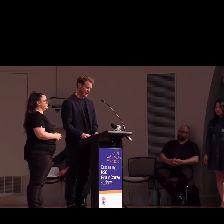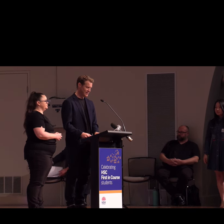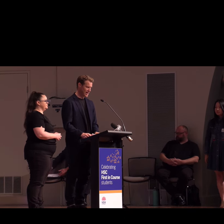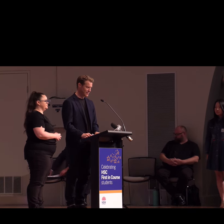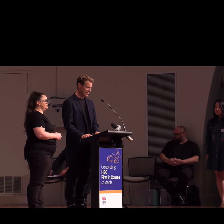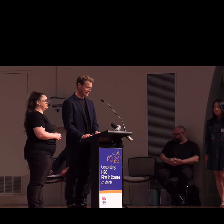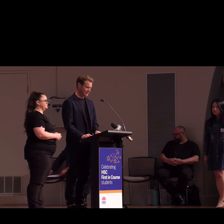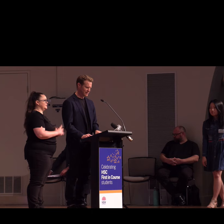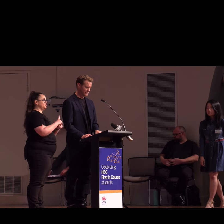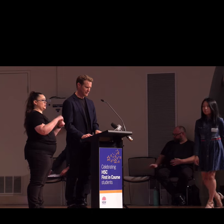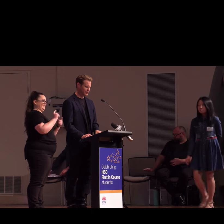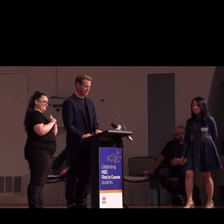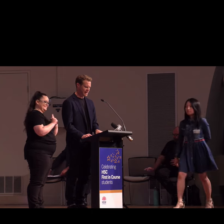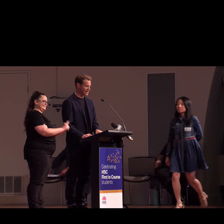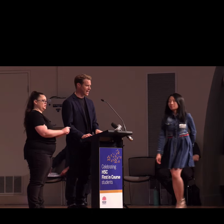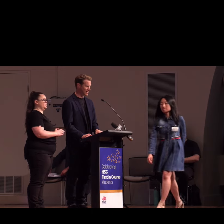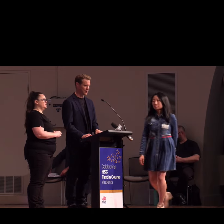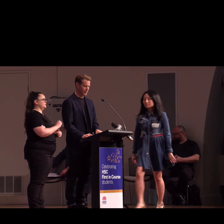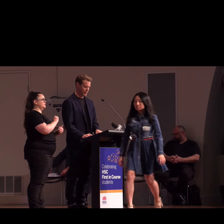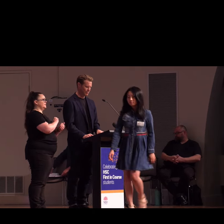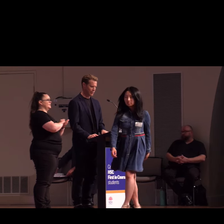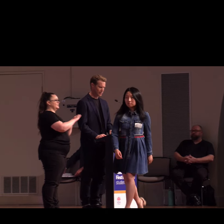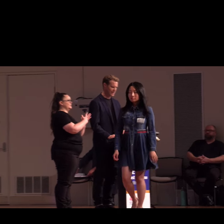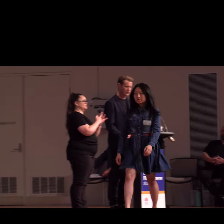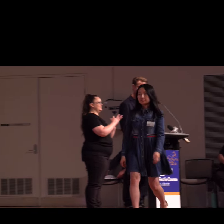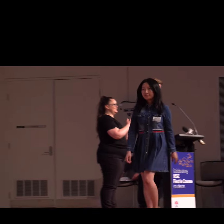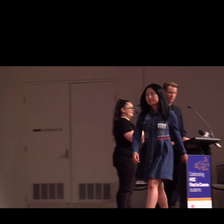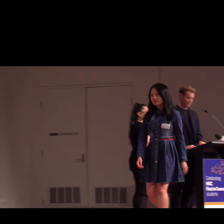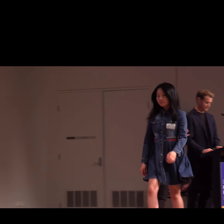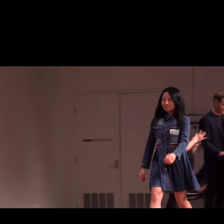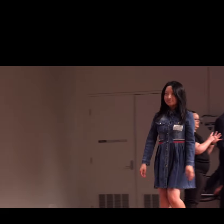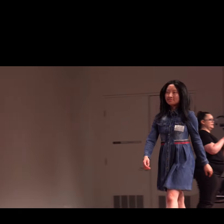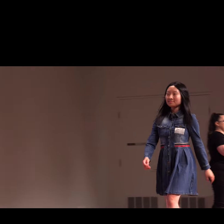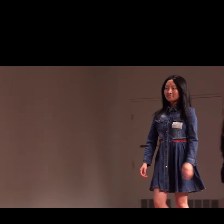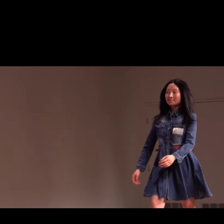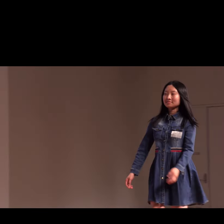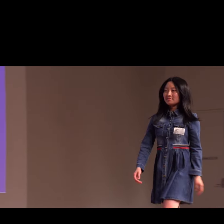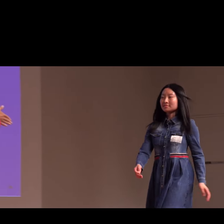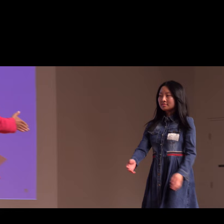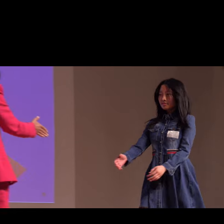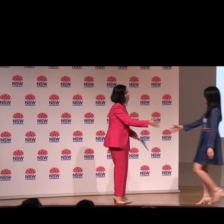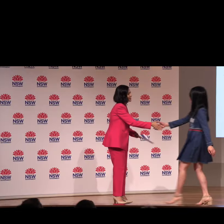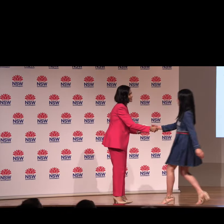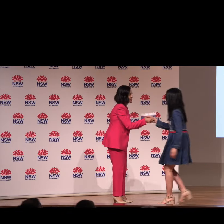In Japanese Continuers, Christina Yang, Borkham Hills High School.